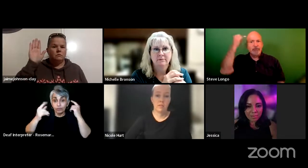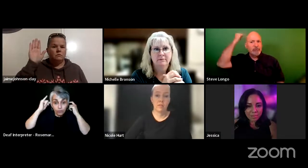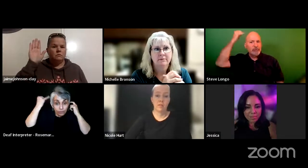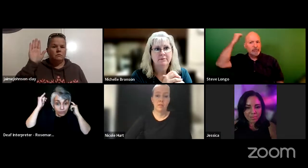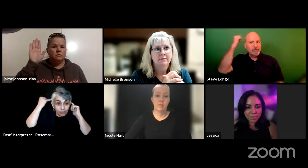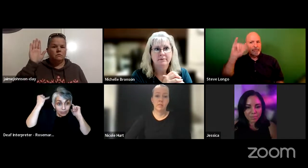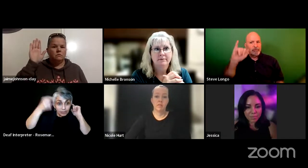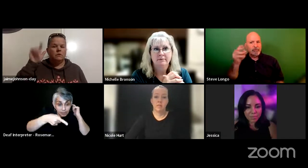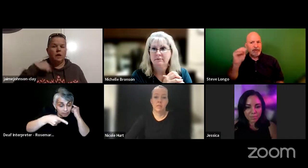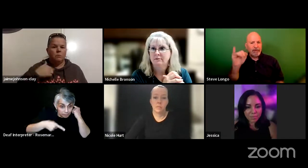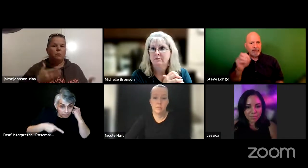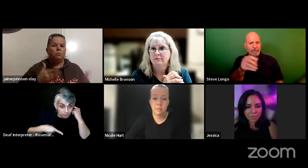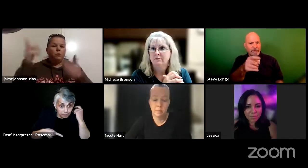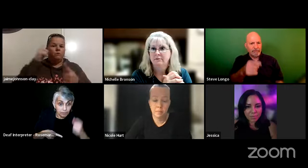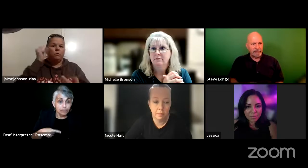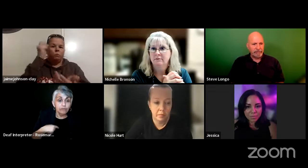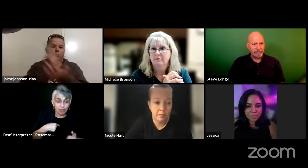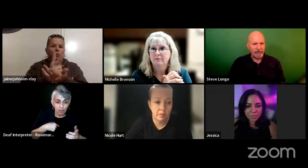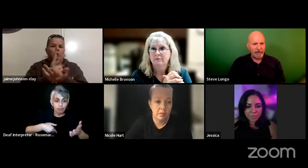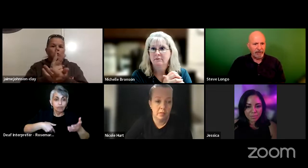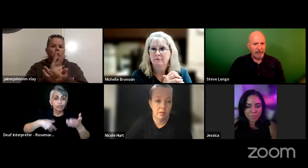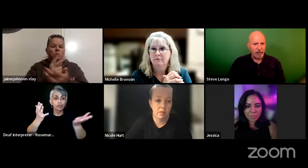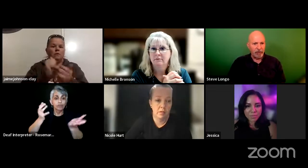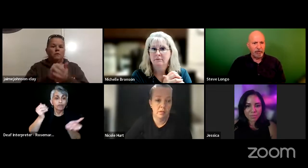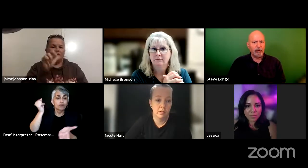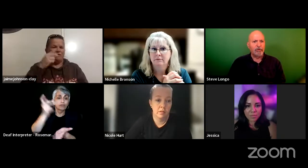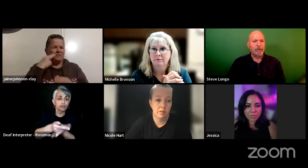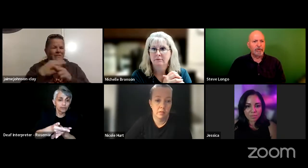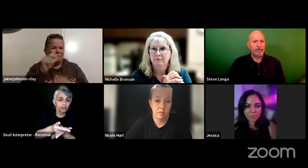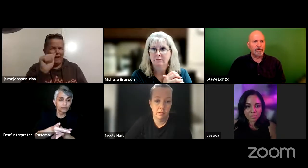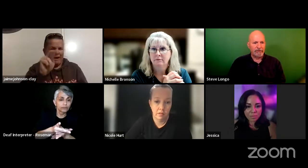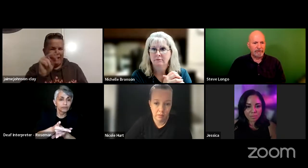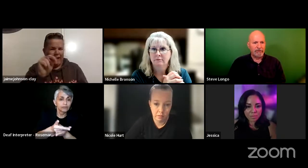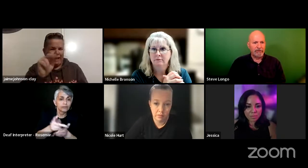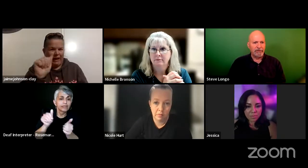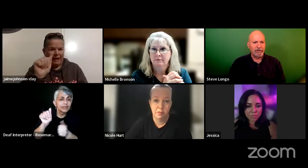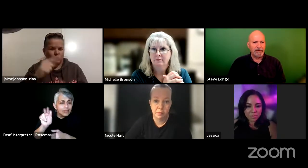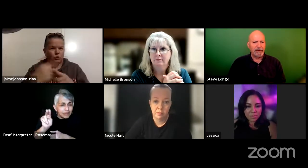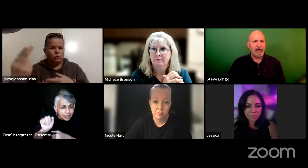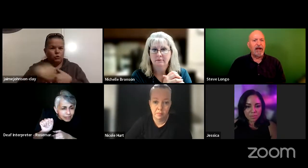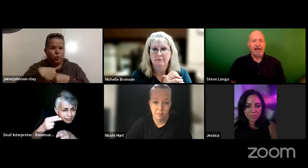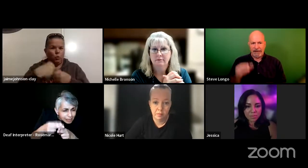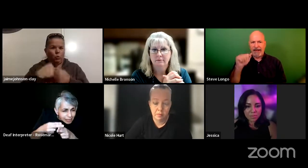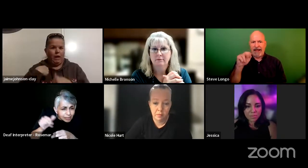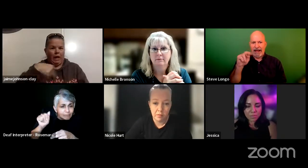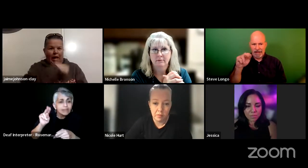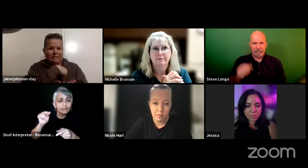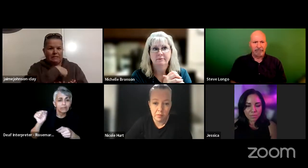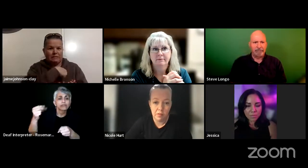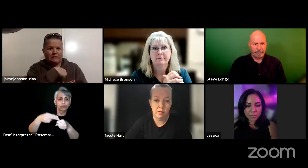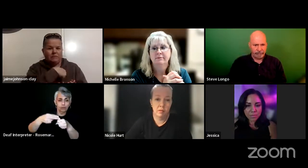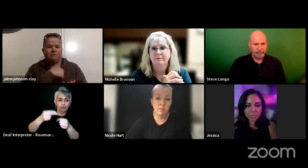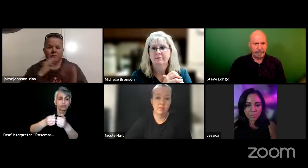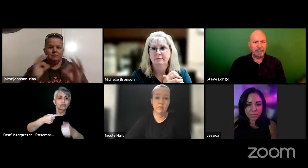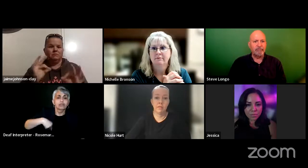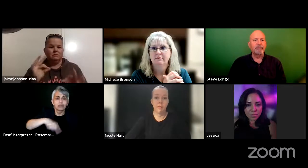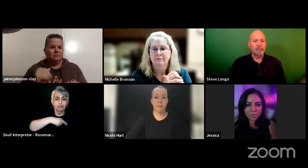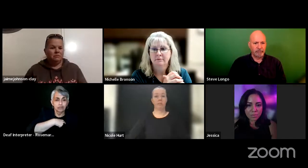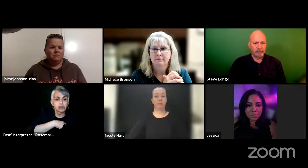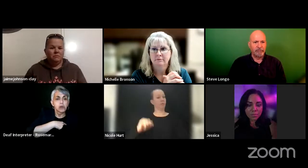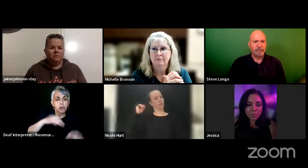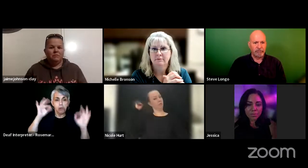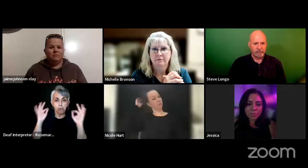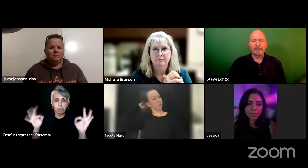I would like to see a motion. This is To Jamie. Jamie. I move to approve, what was the name? Anna, to join the